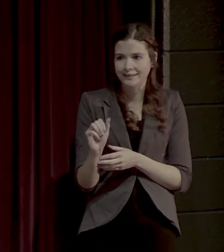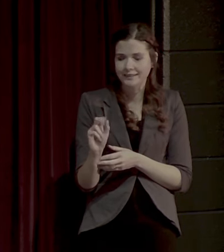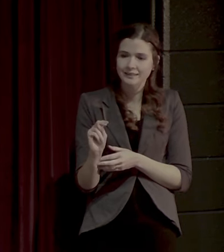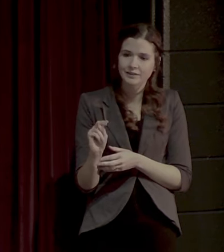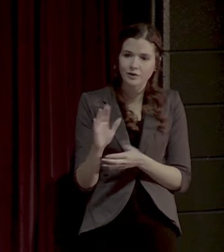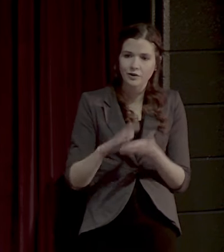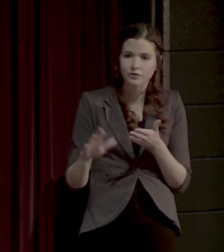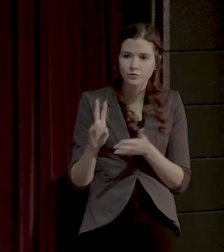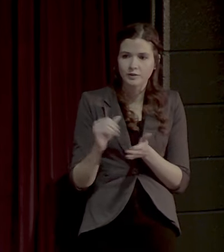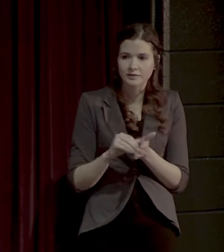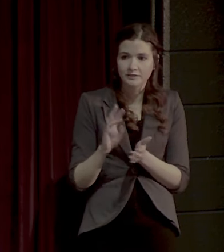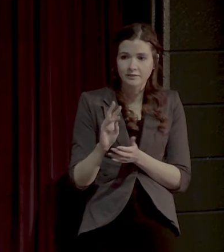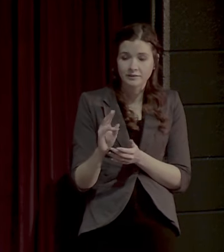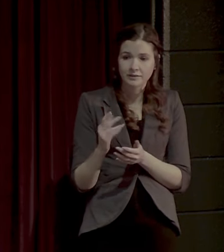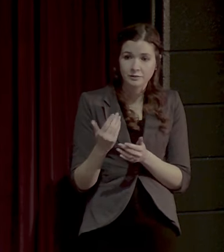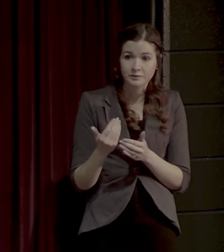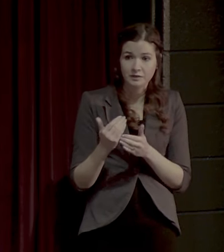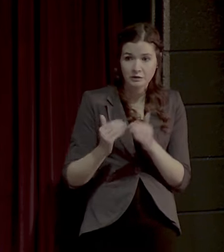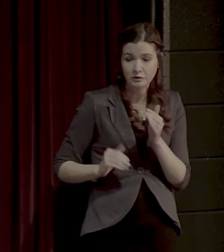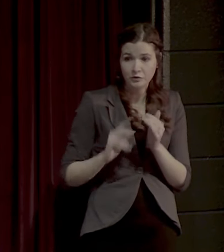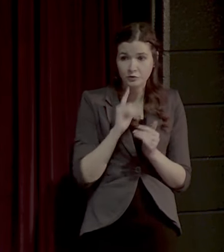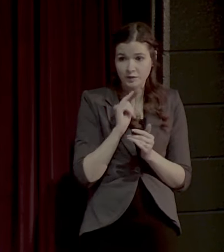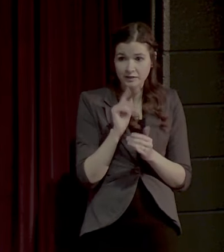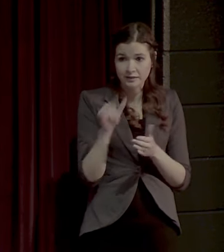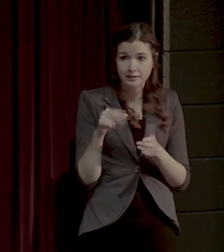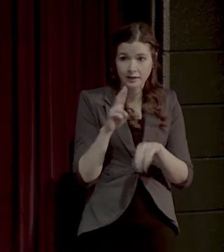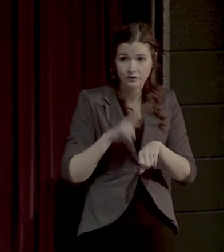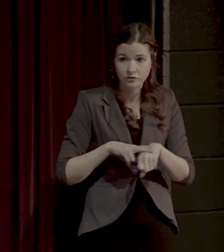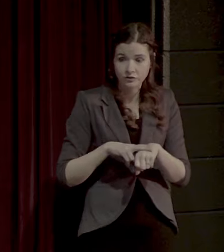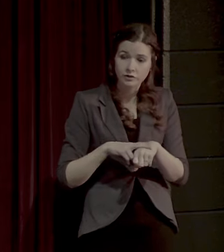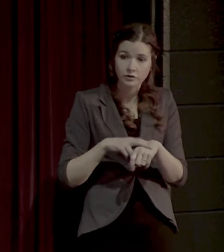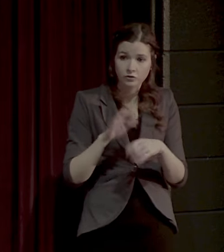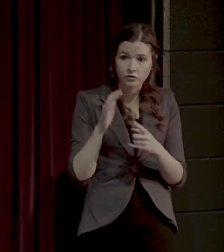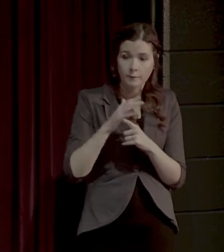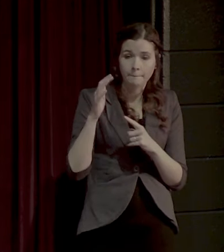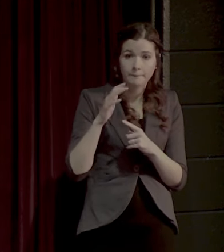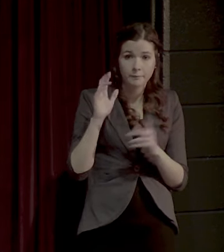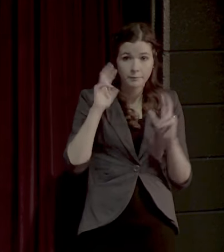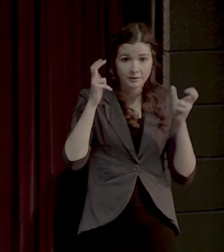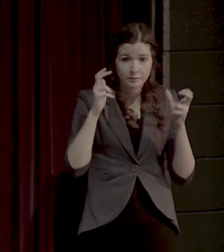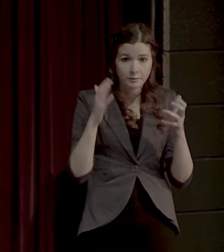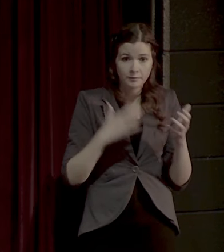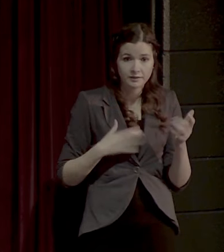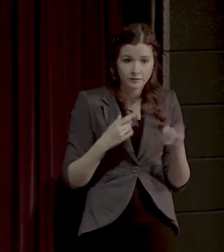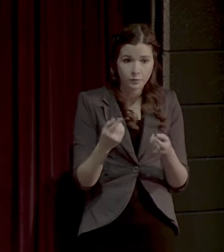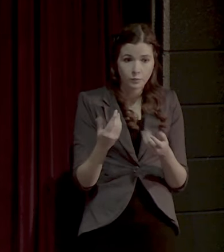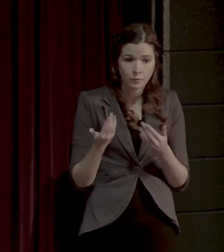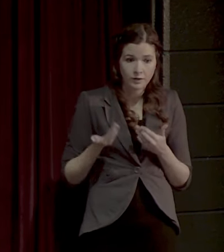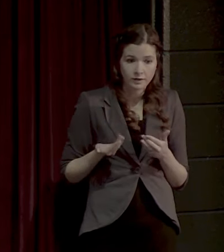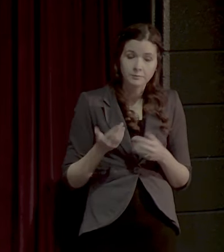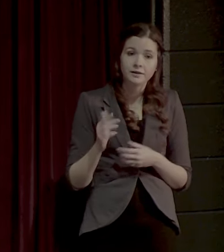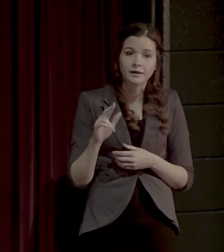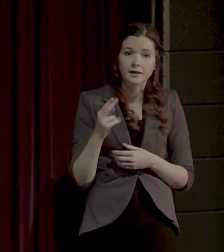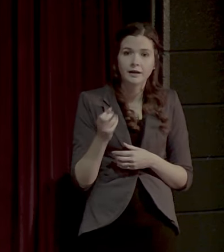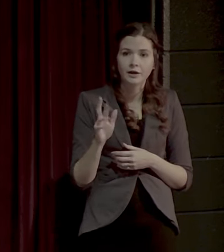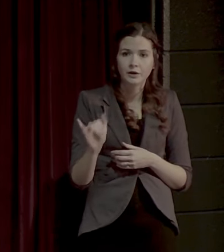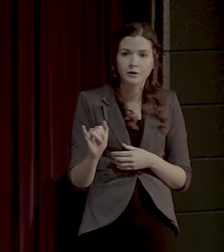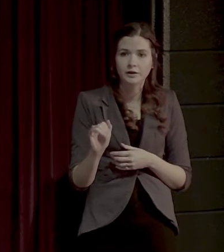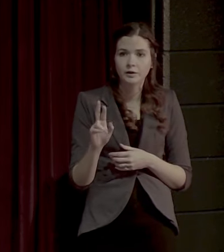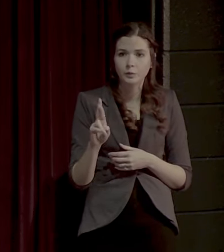he participated in the under-20 Australian National Championships in basketball. Please welcome to the podium, Harry